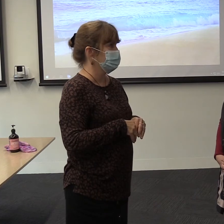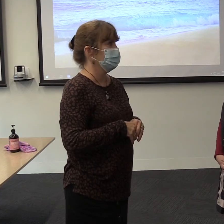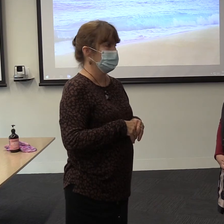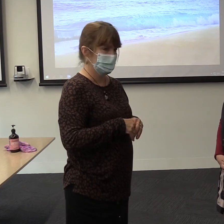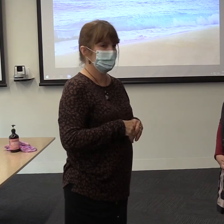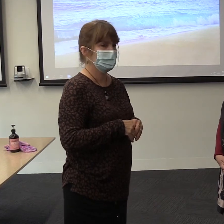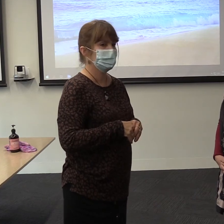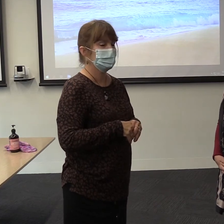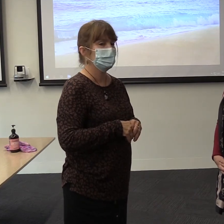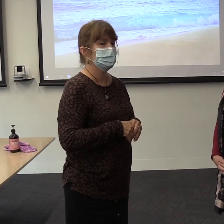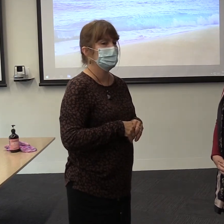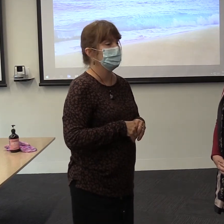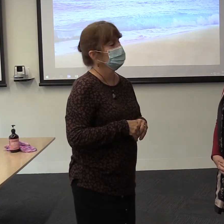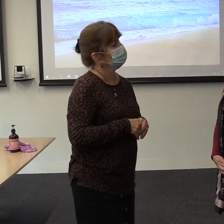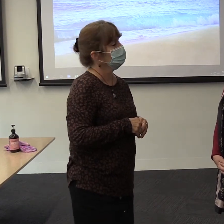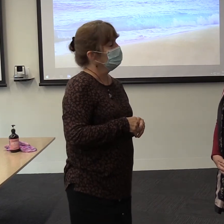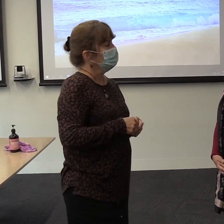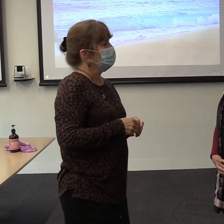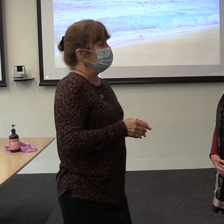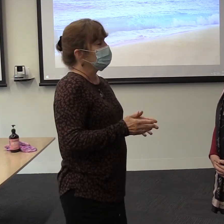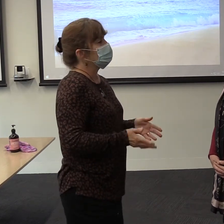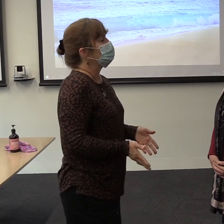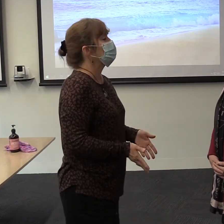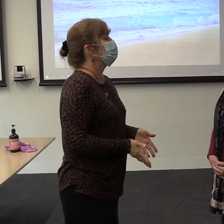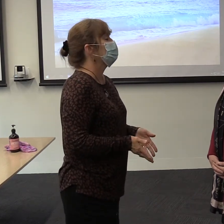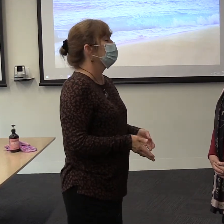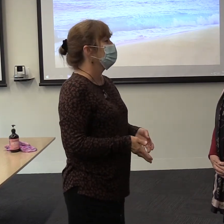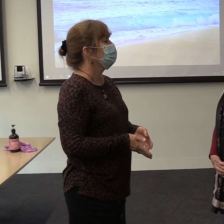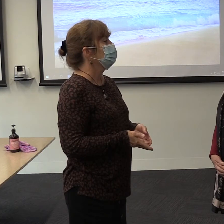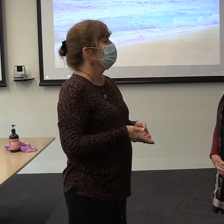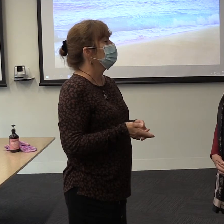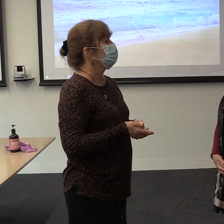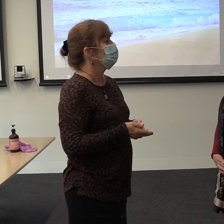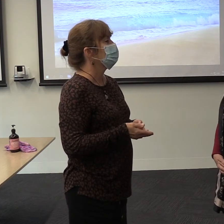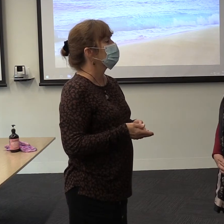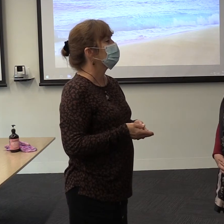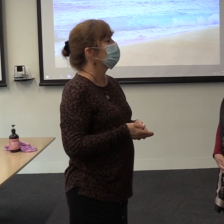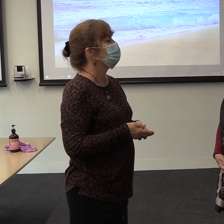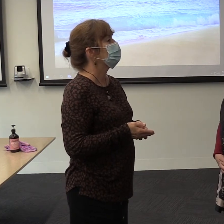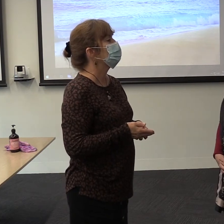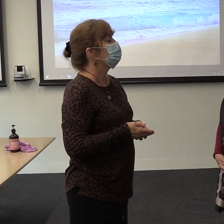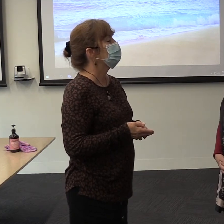of that. Okay. So breathing in, 2,